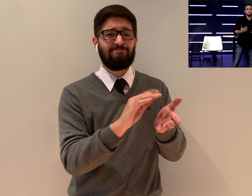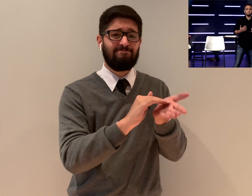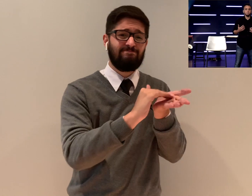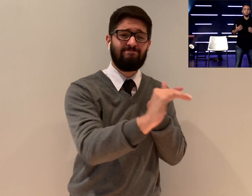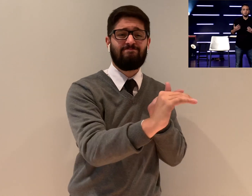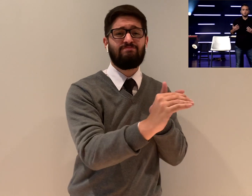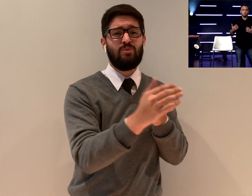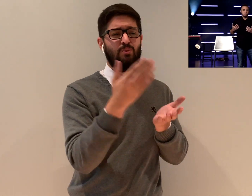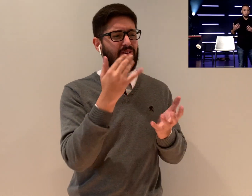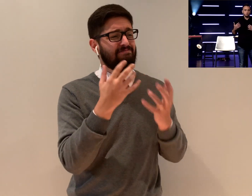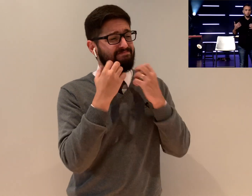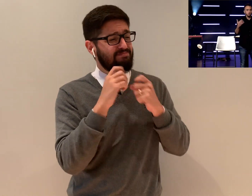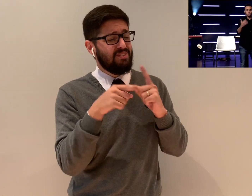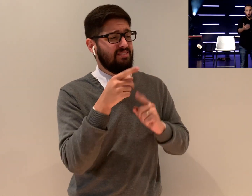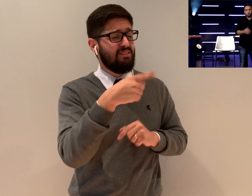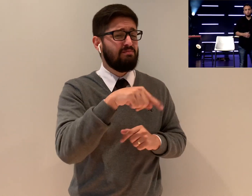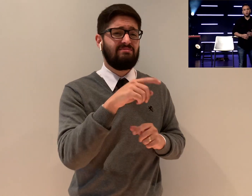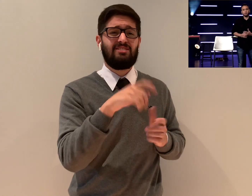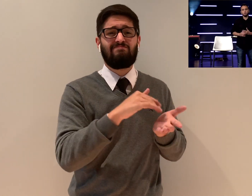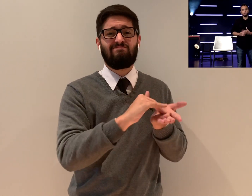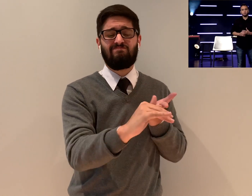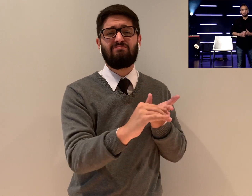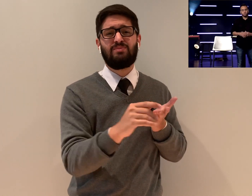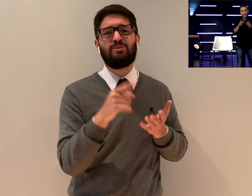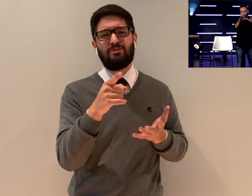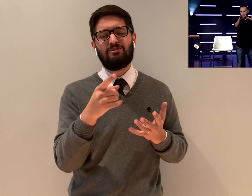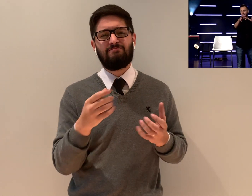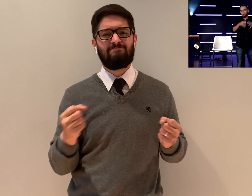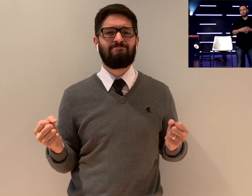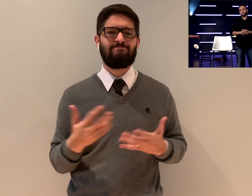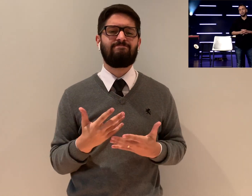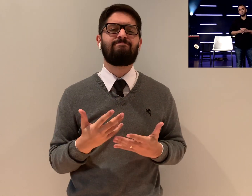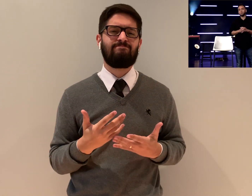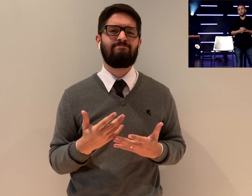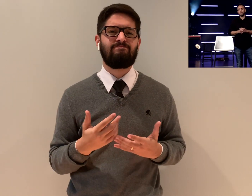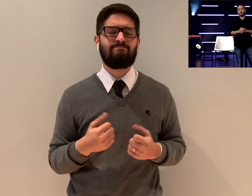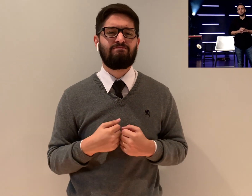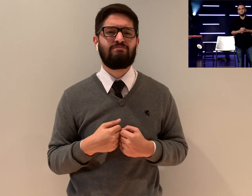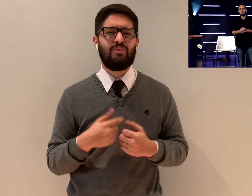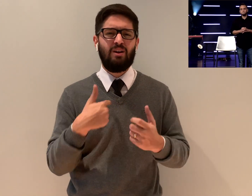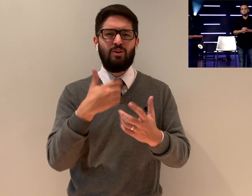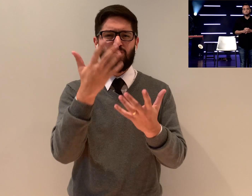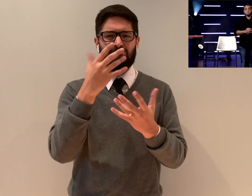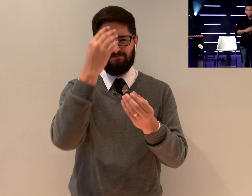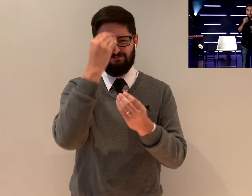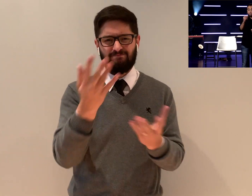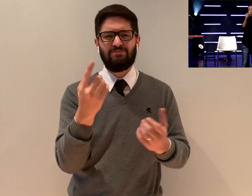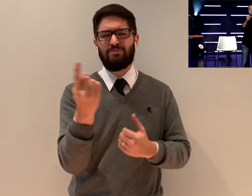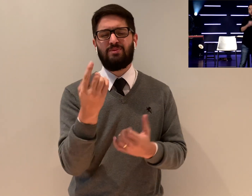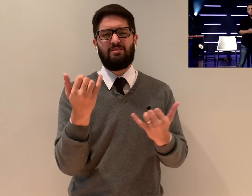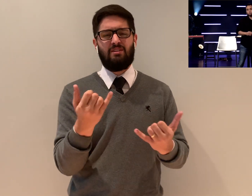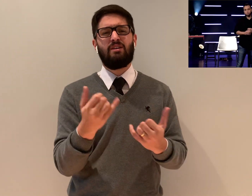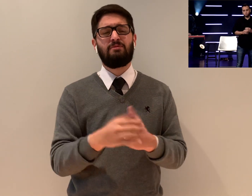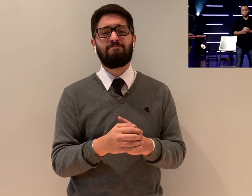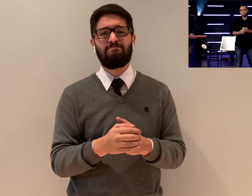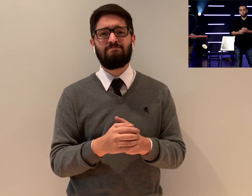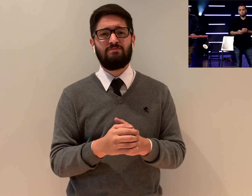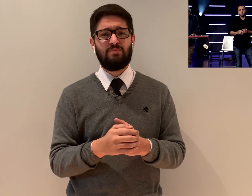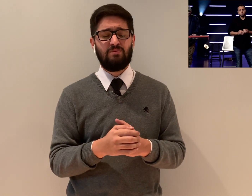you, and you are afraid. Child of God, I want to tell you something right now. It is normal